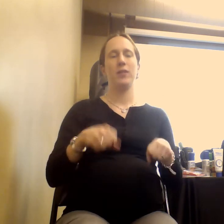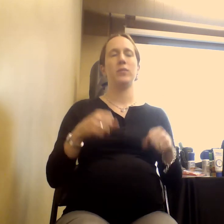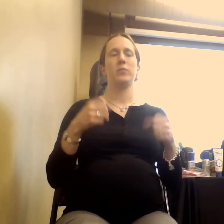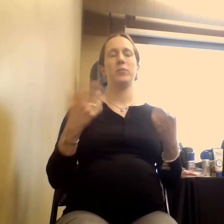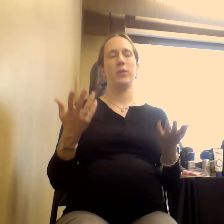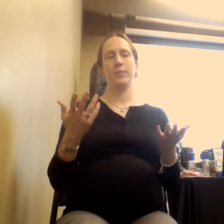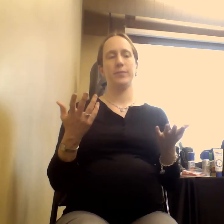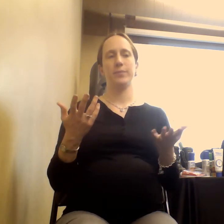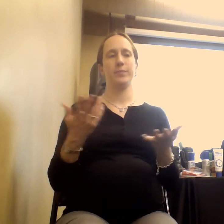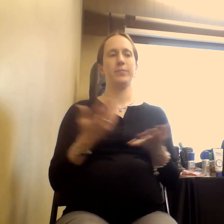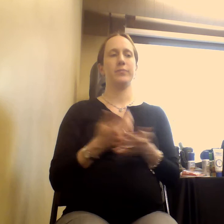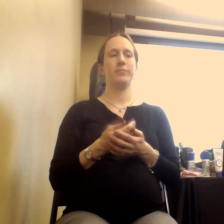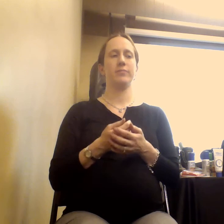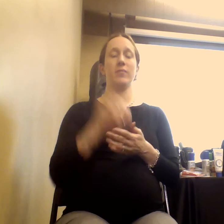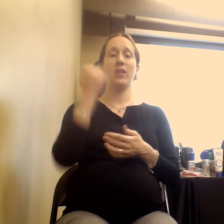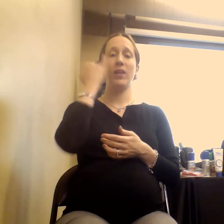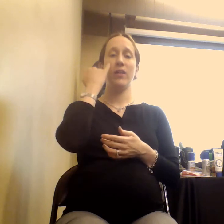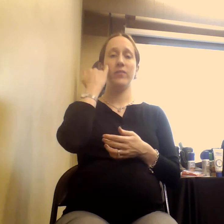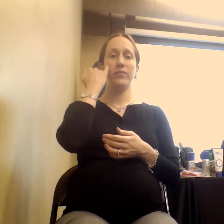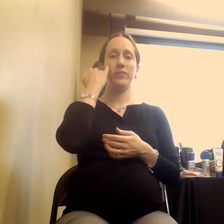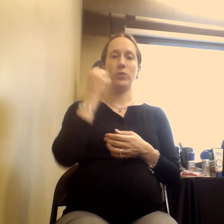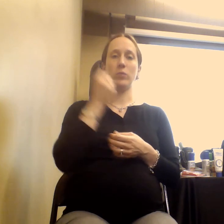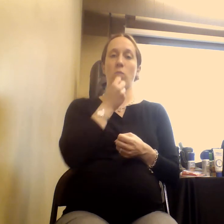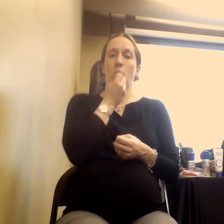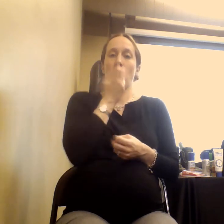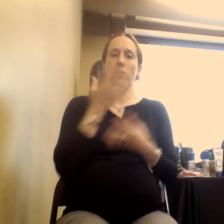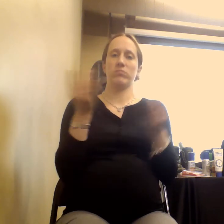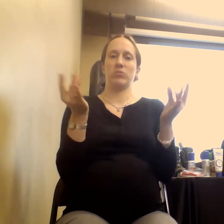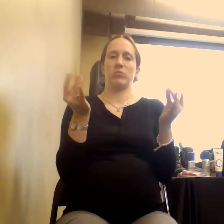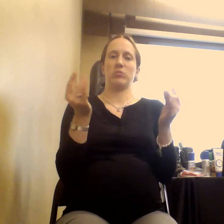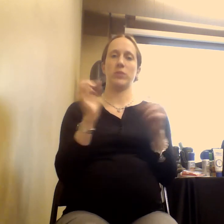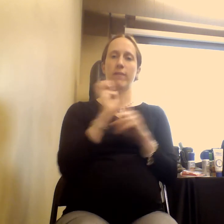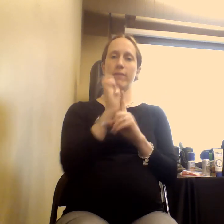where it's just totally mesh, no Gore-Tex in it, not really worried about anything.